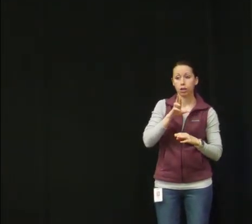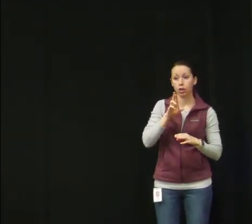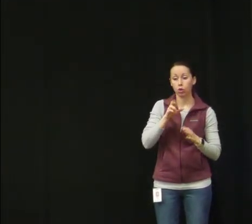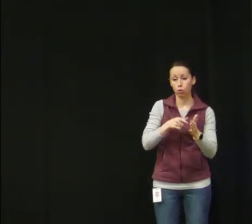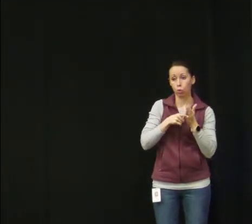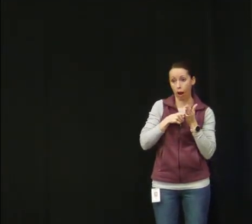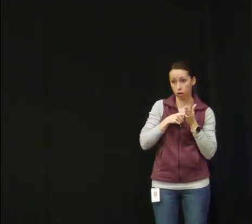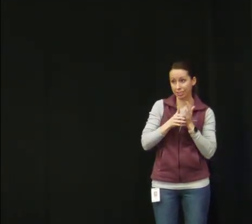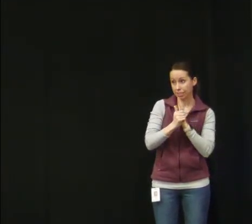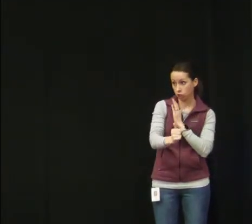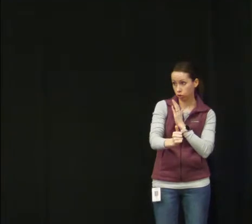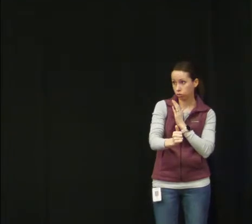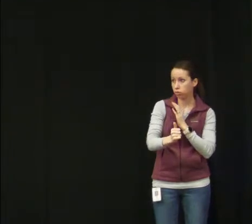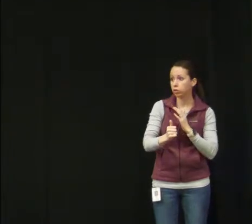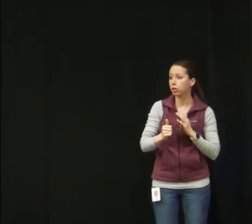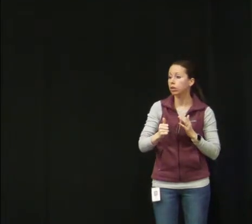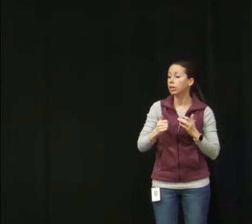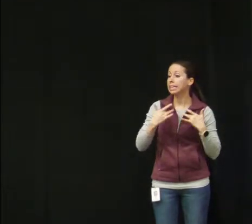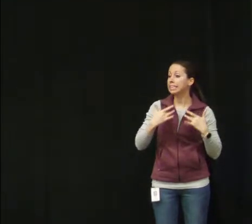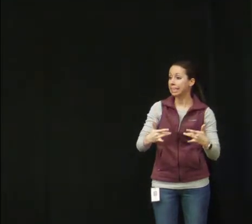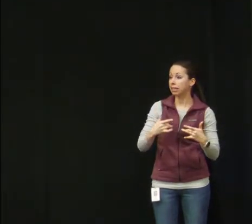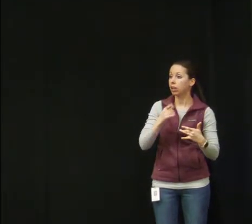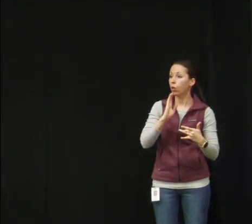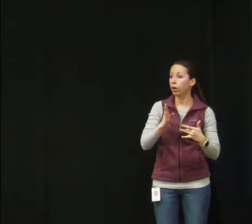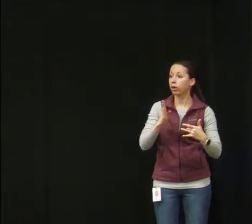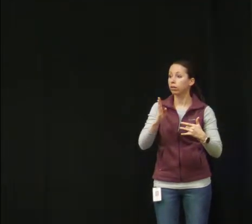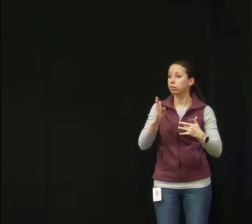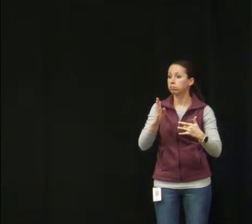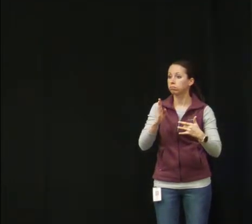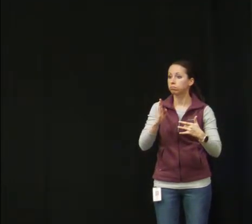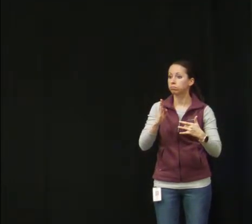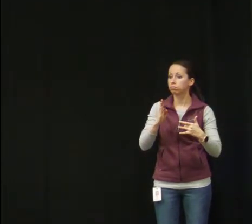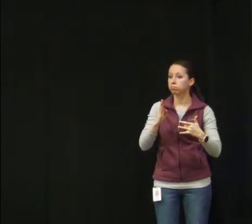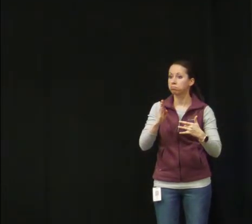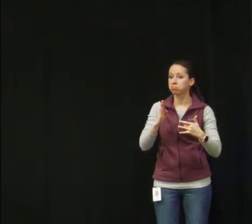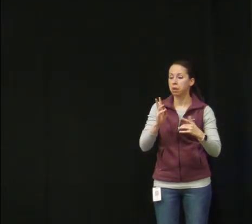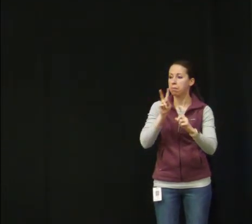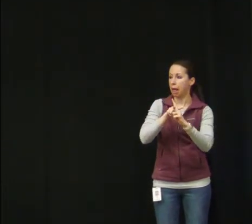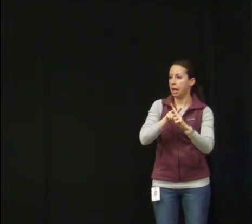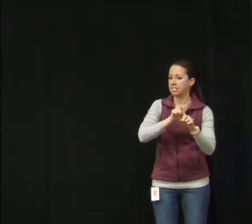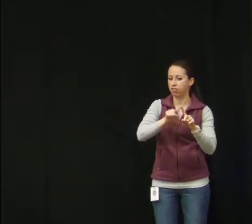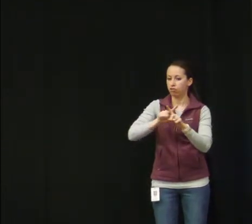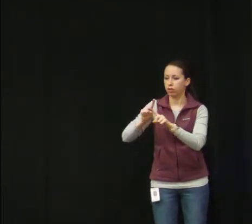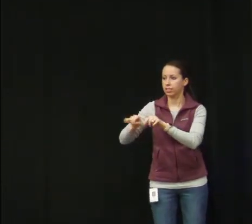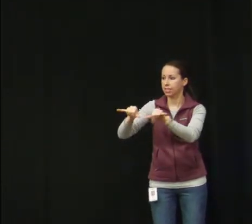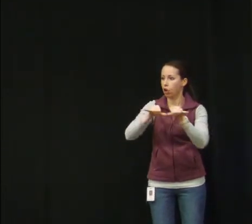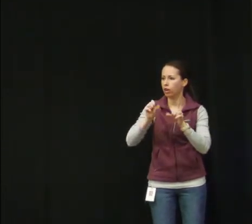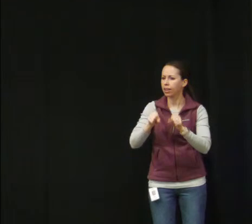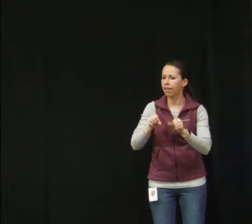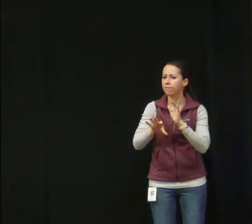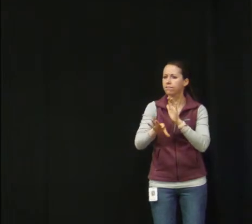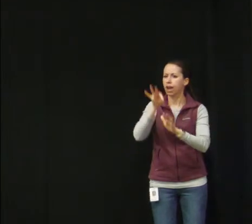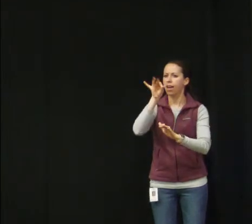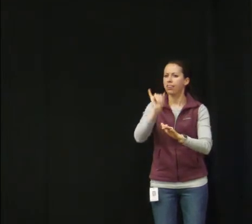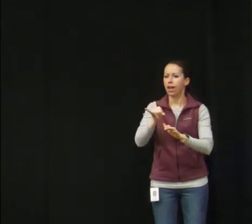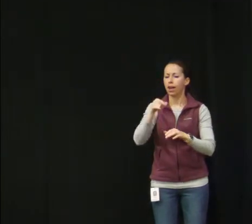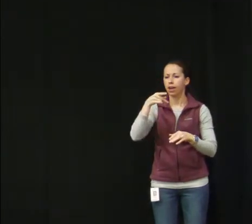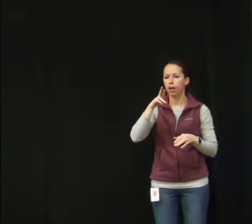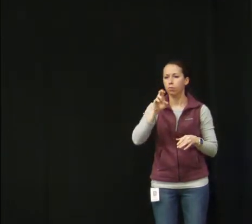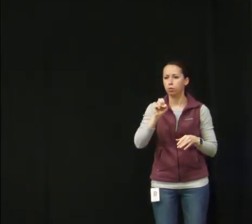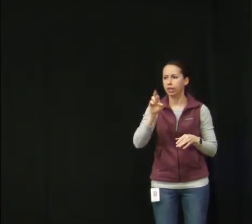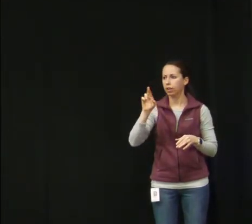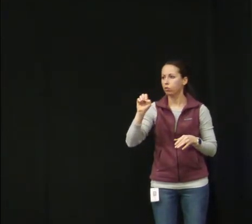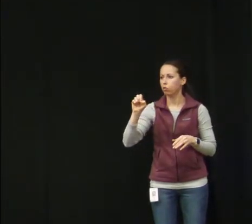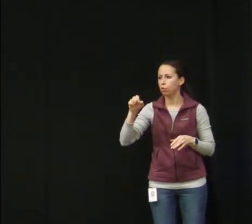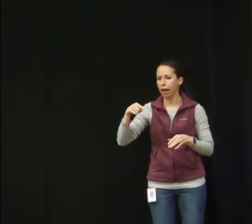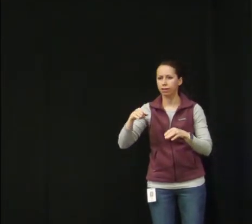see, because a lot of times they go across different standards. So you can find what those prerequisite skills are and then work on the ones